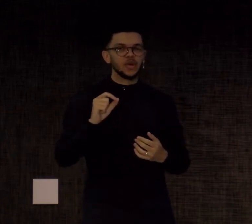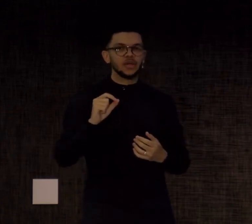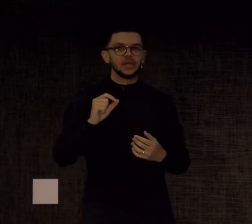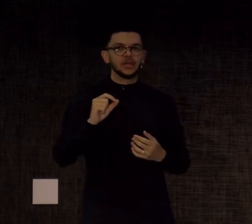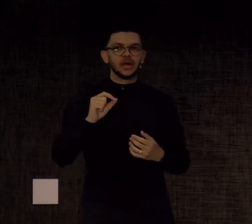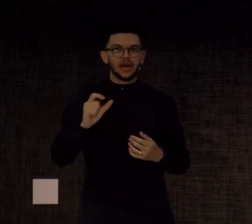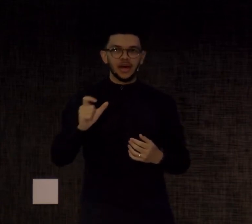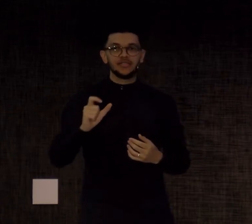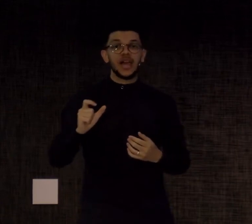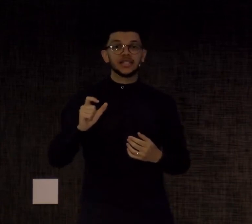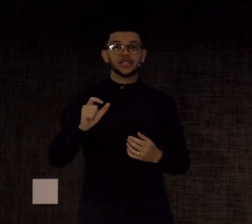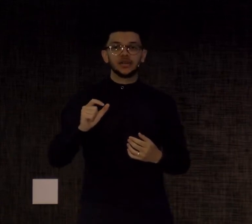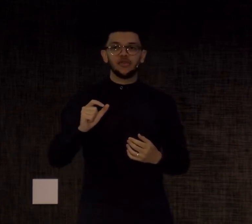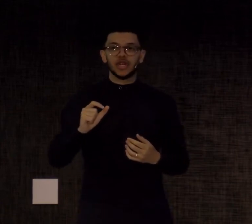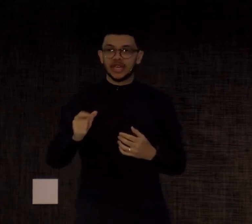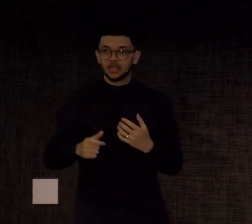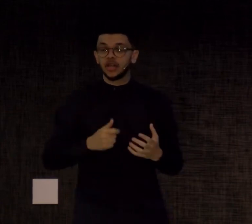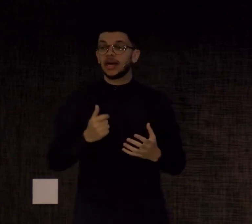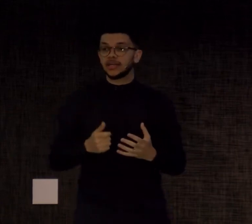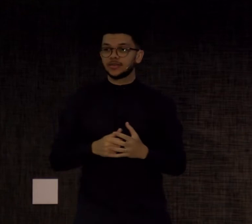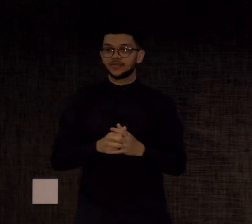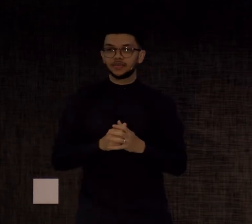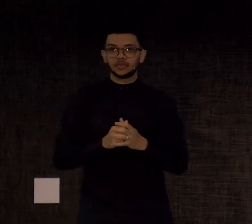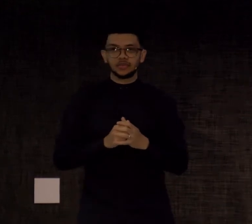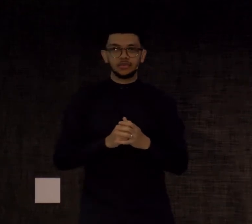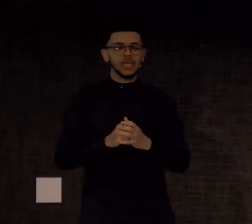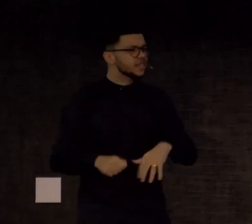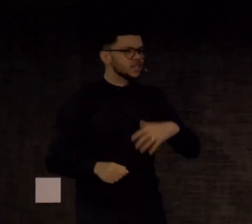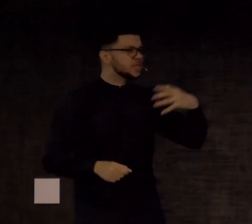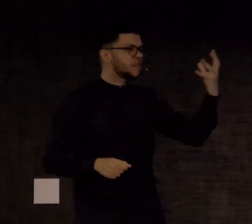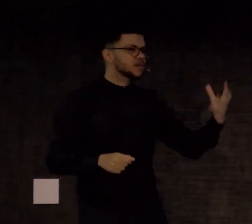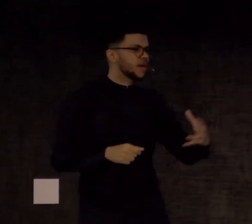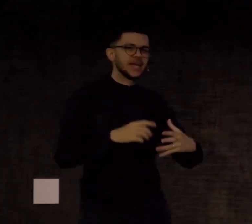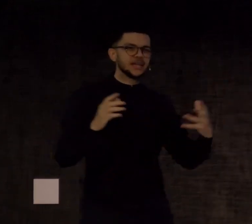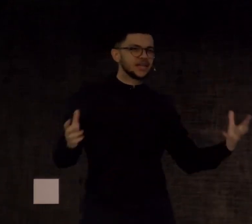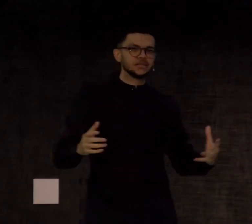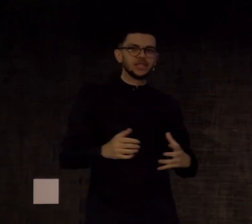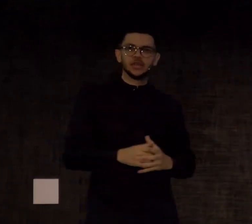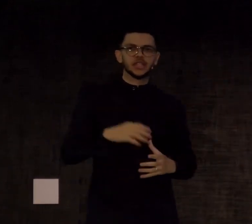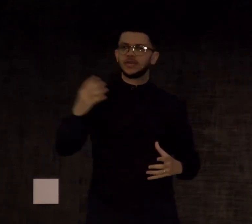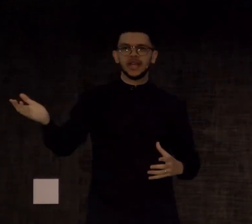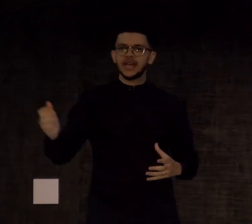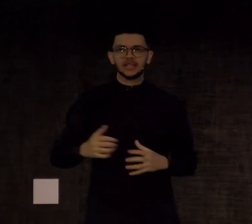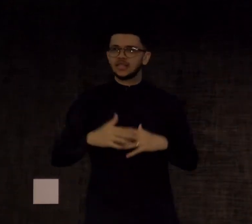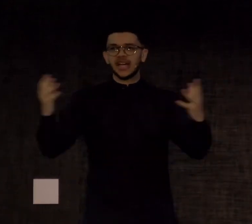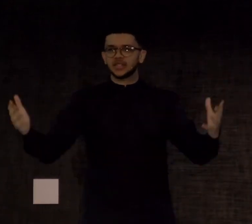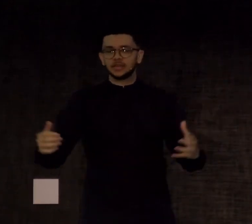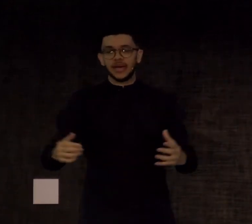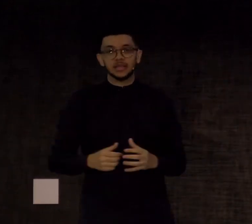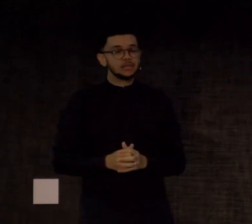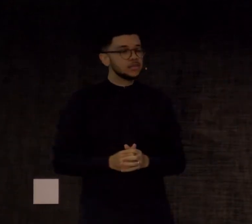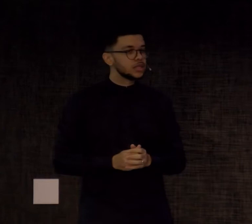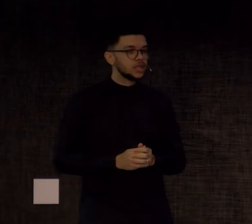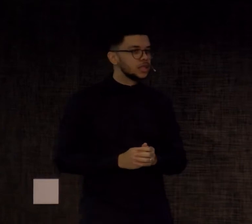saw a flash of what that could look like. It could be sparked by anything. It could be an ANC factional